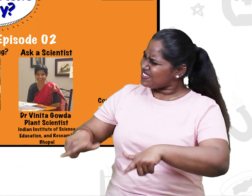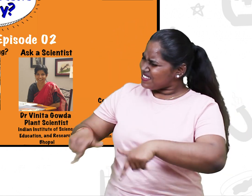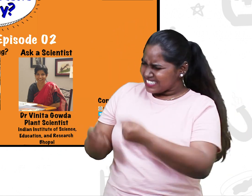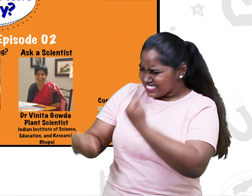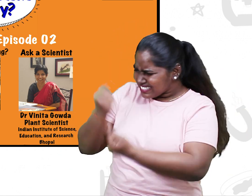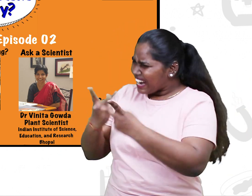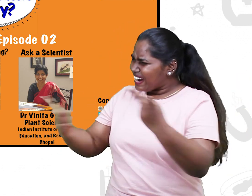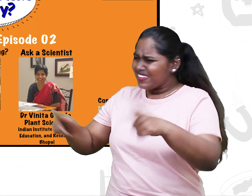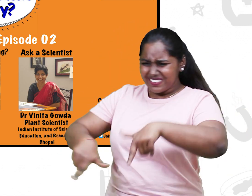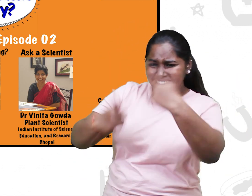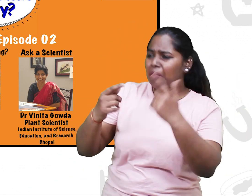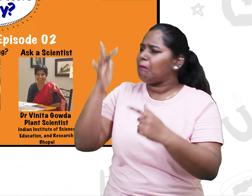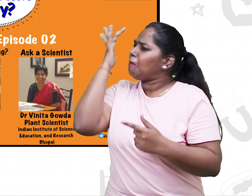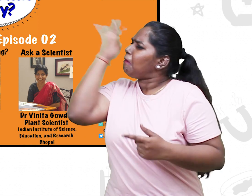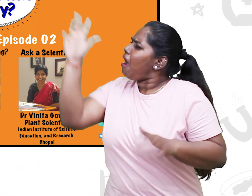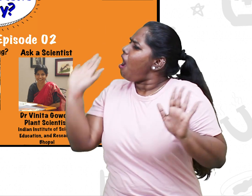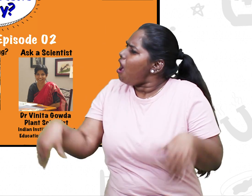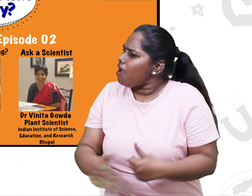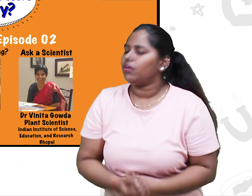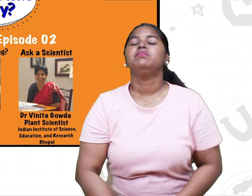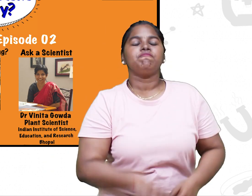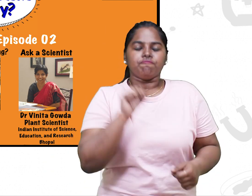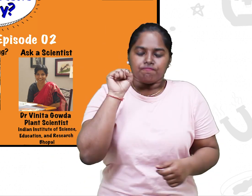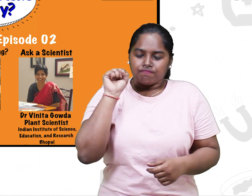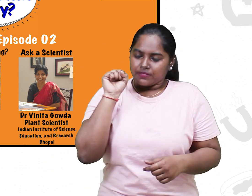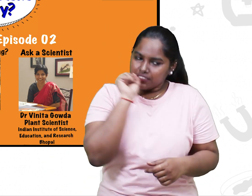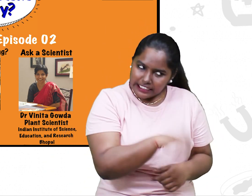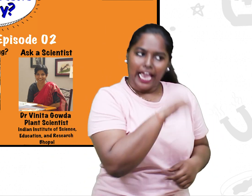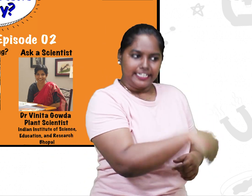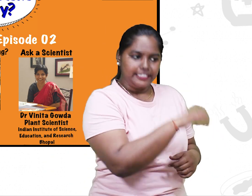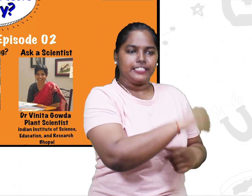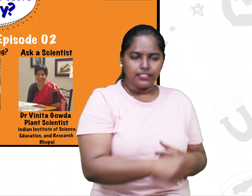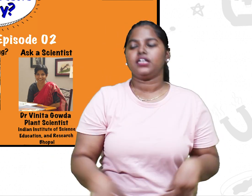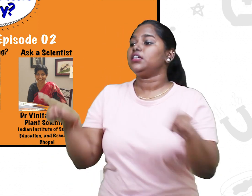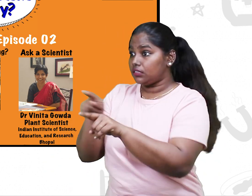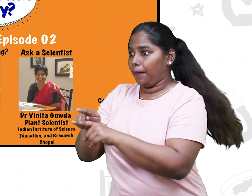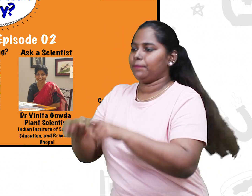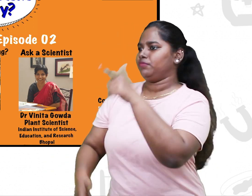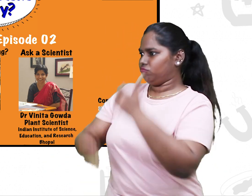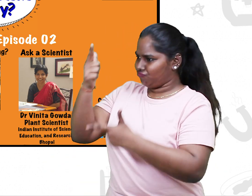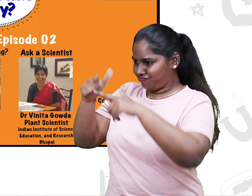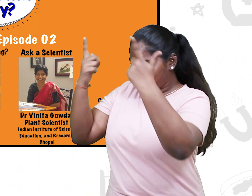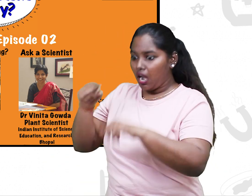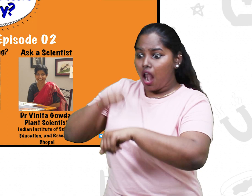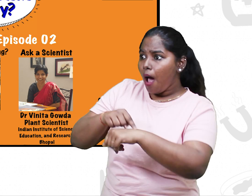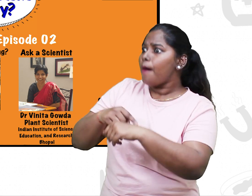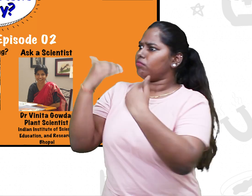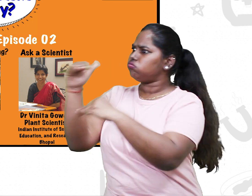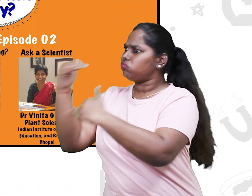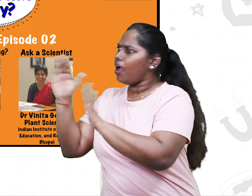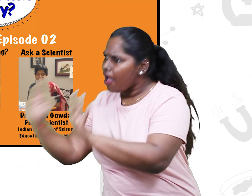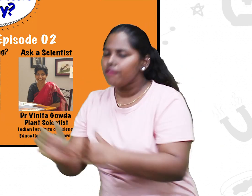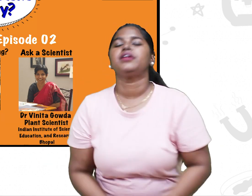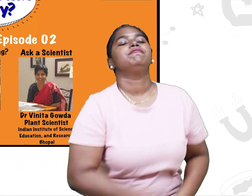But, Utsuka, even the tallest of the tallest tree has to stop growing in height at some stage, right? Yes, water, as